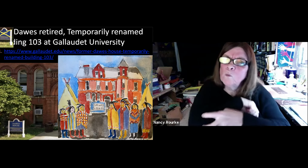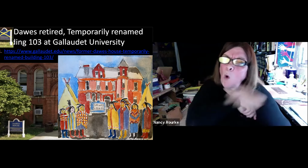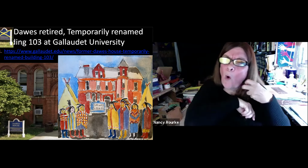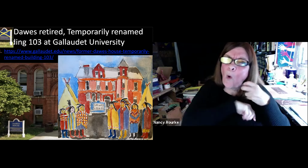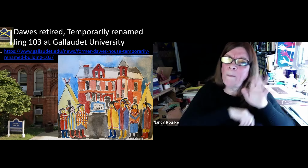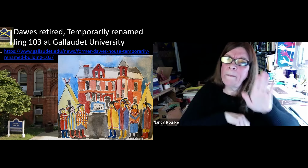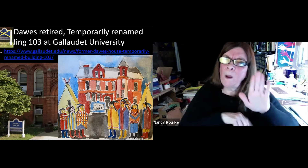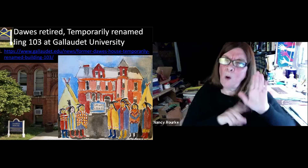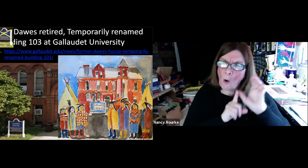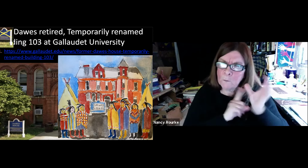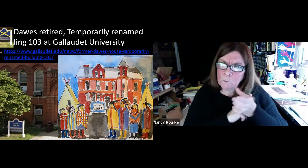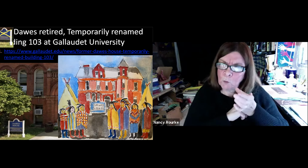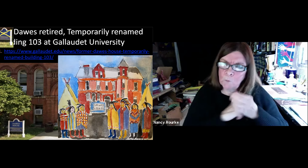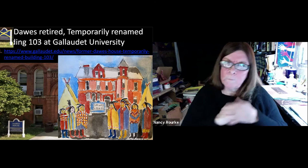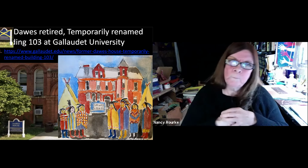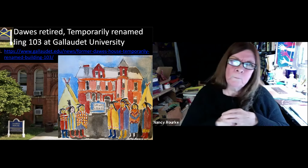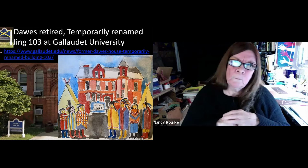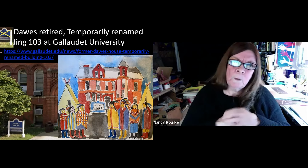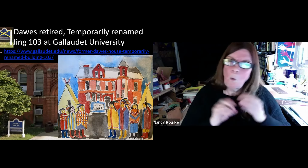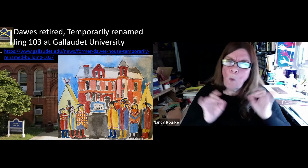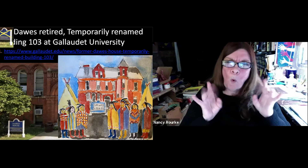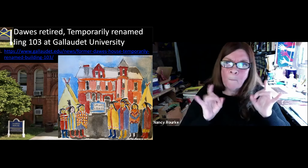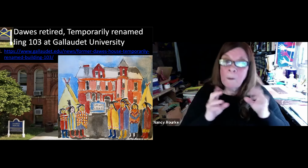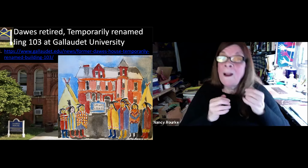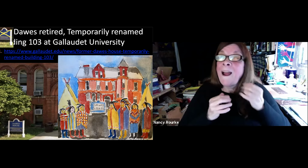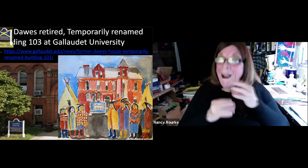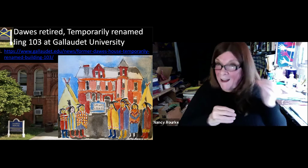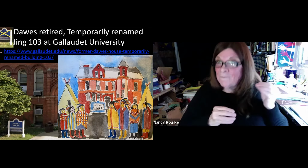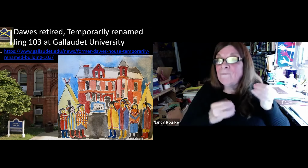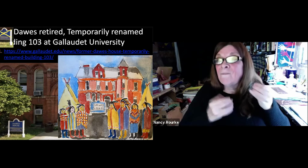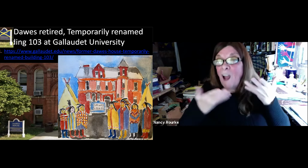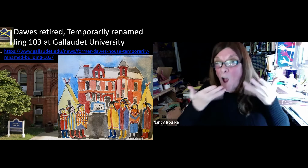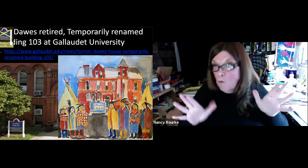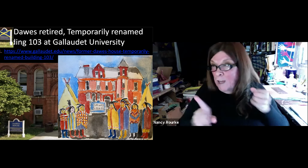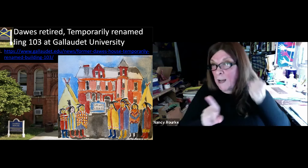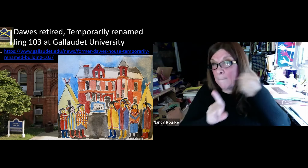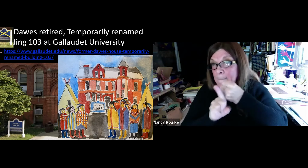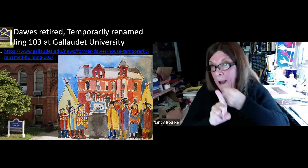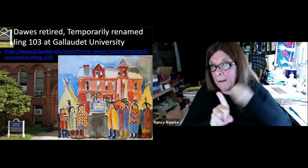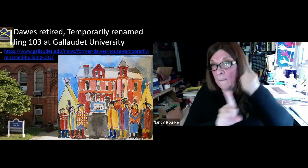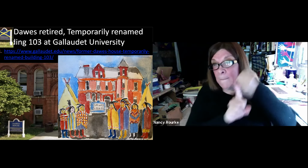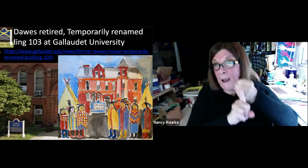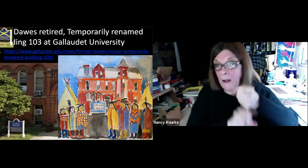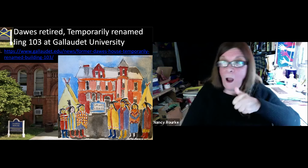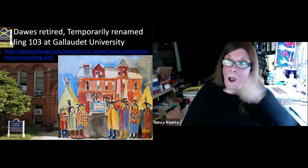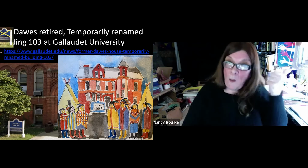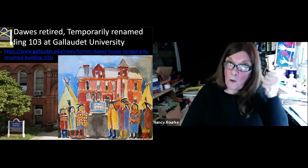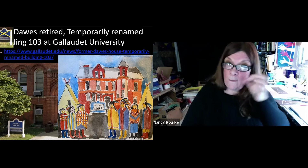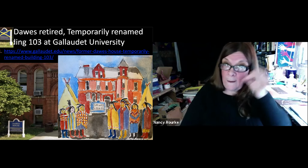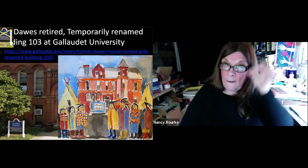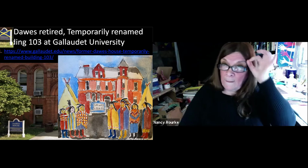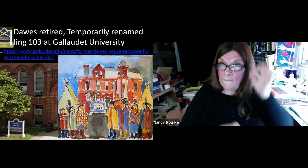men, so that they could assimilate, which was horrendous because, of course, it stole their own culture from them.